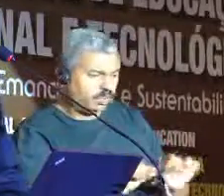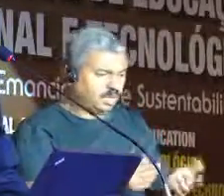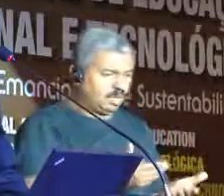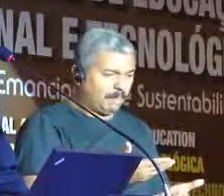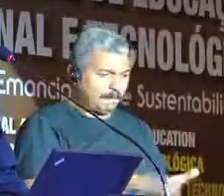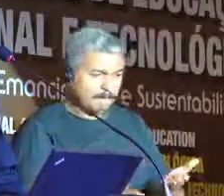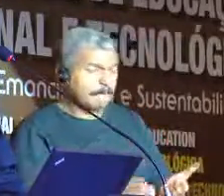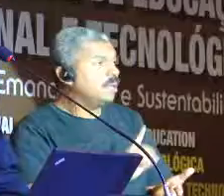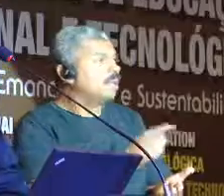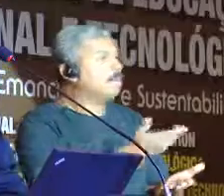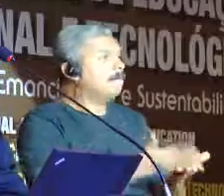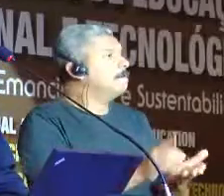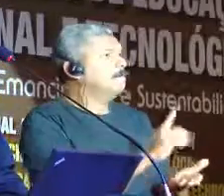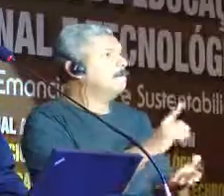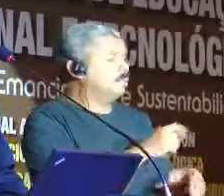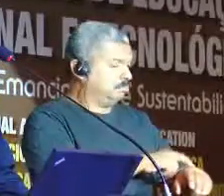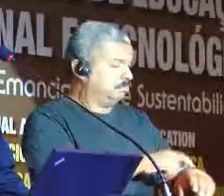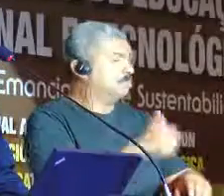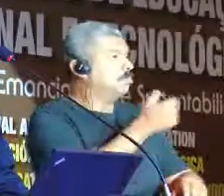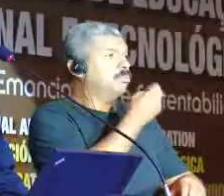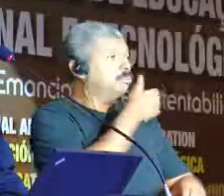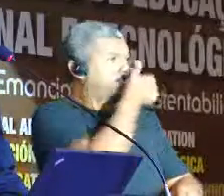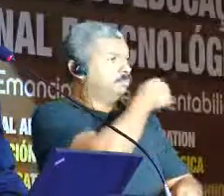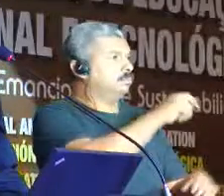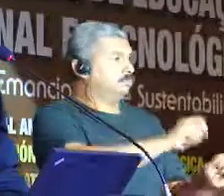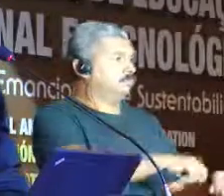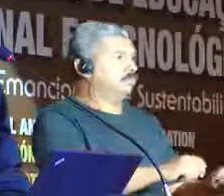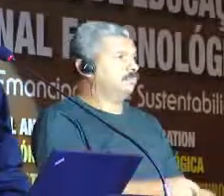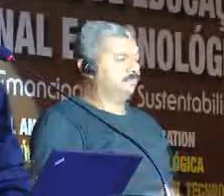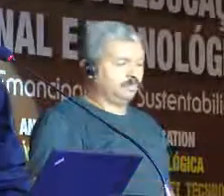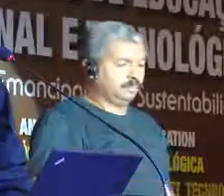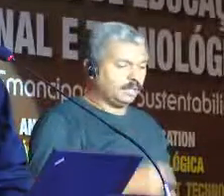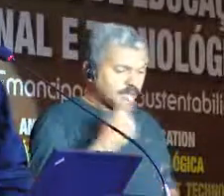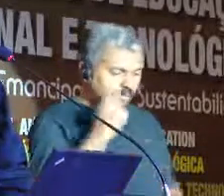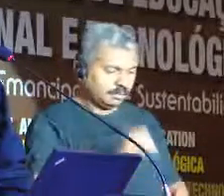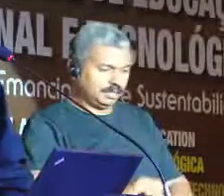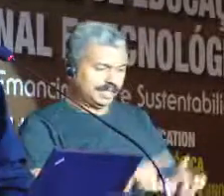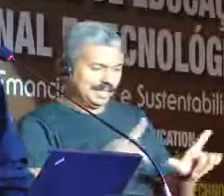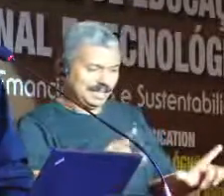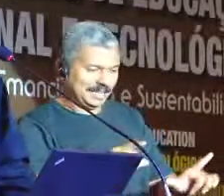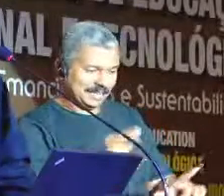because people who are highly trained to do service can make a lot of money.